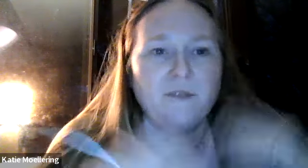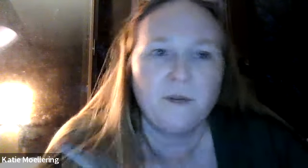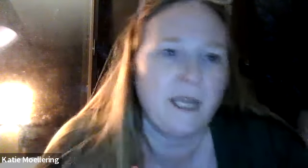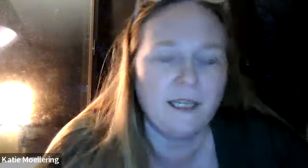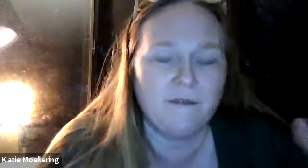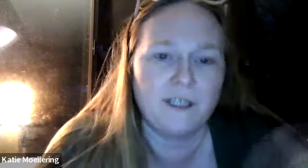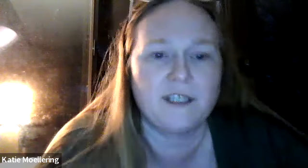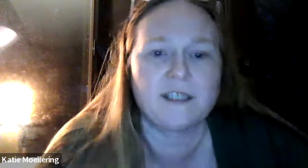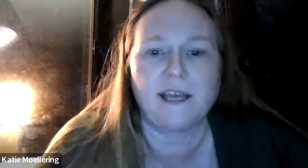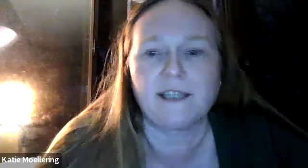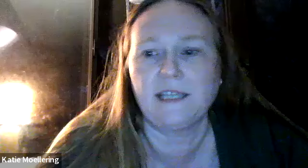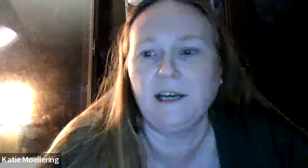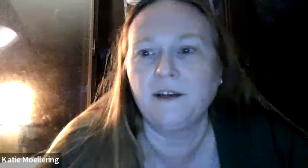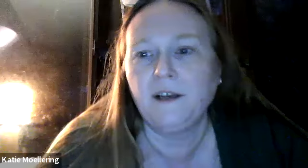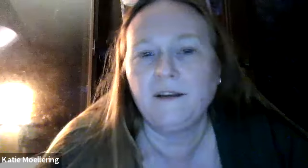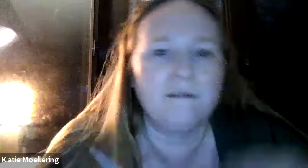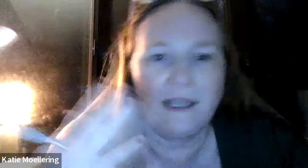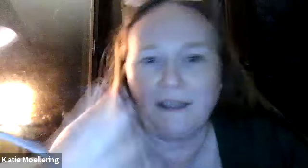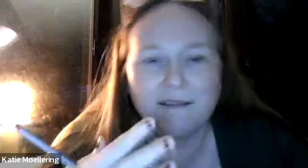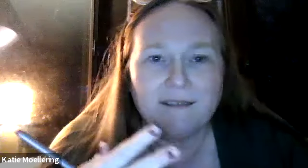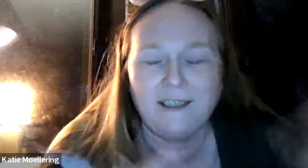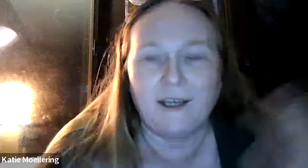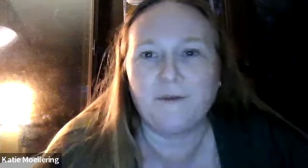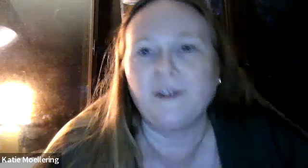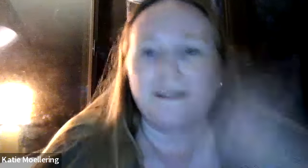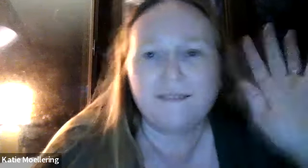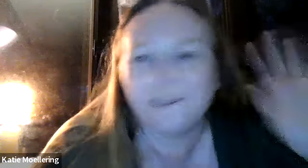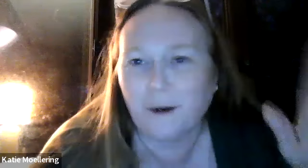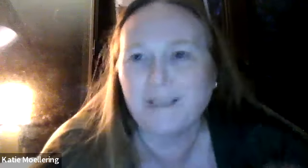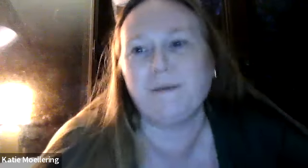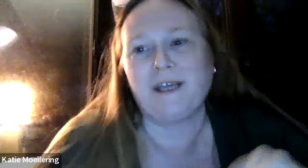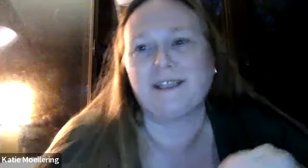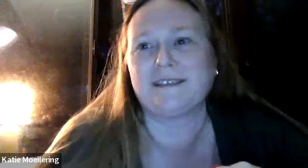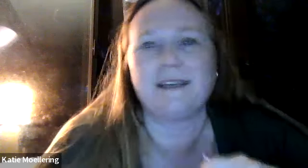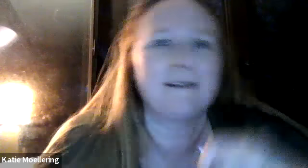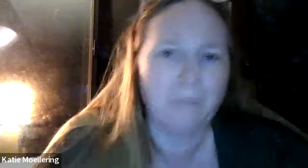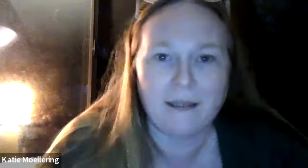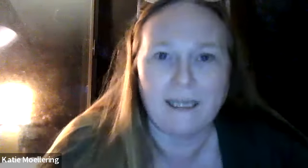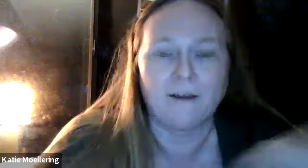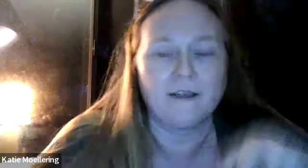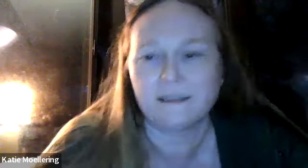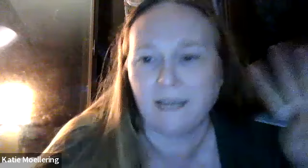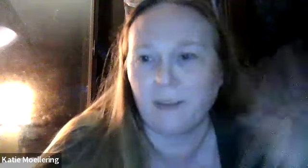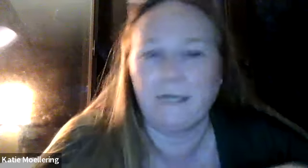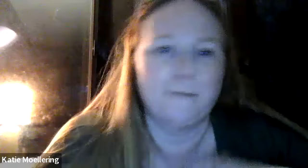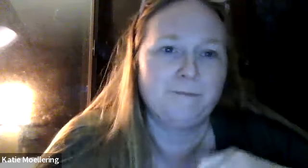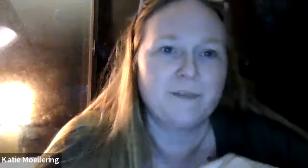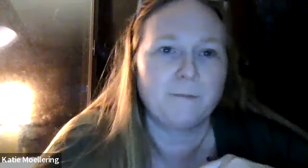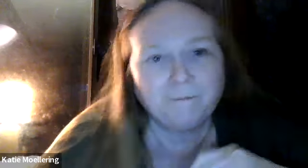you can't finish this class out that, you know, like, you can always email us and come back later. It's not a big deal. So